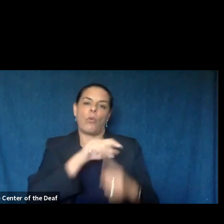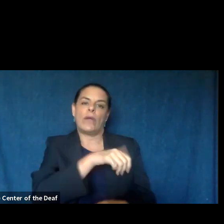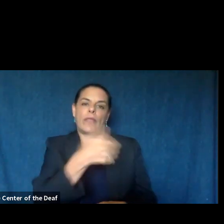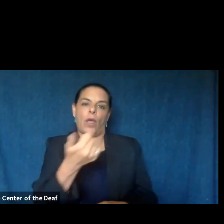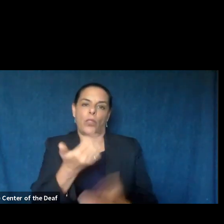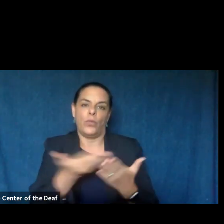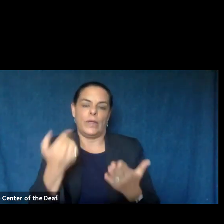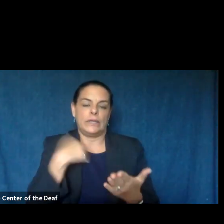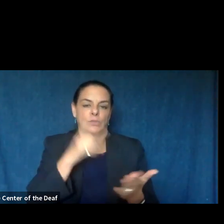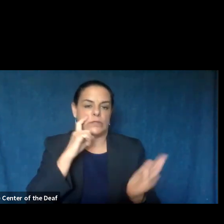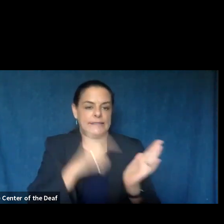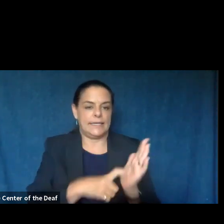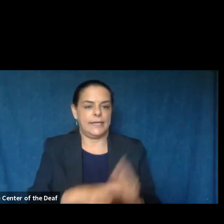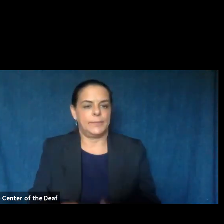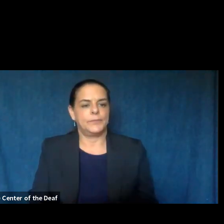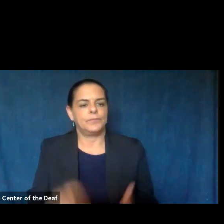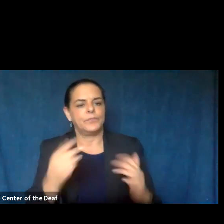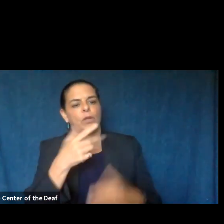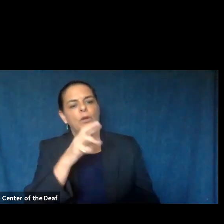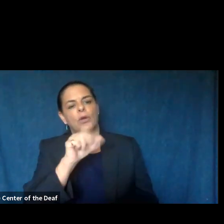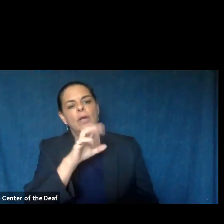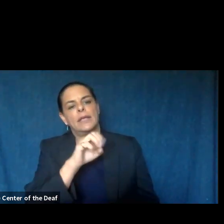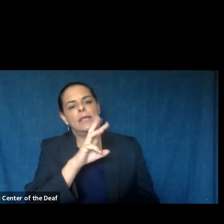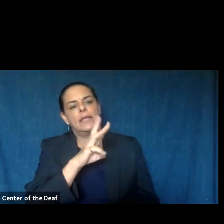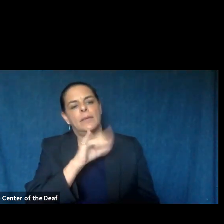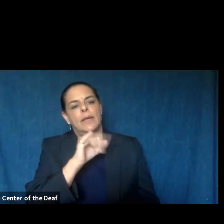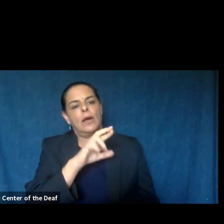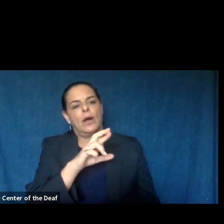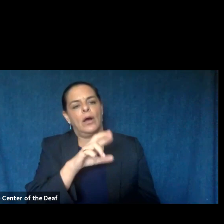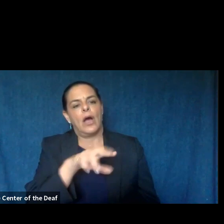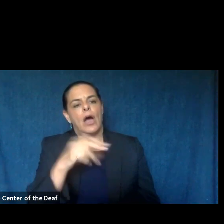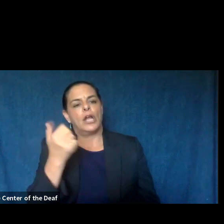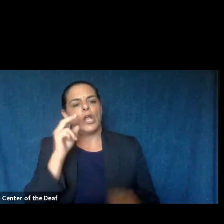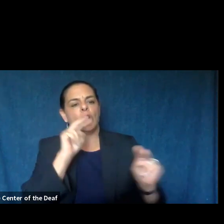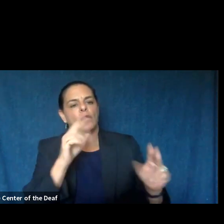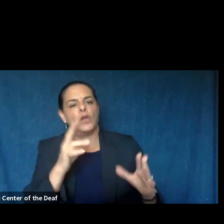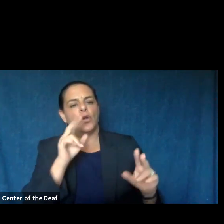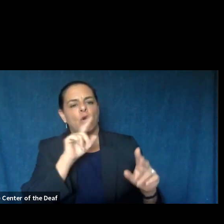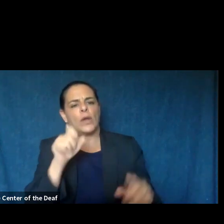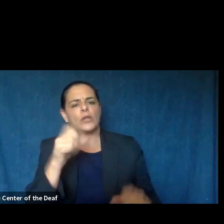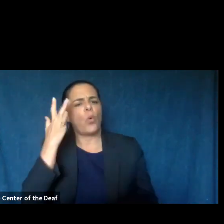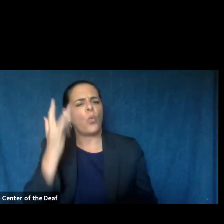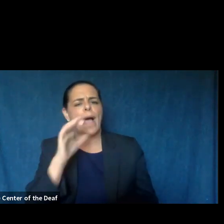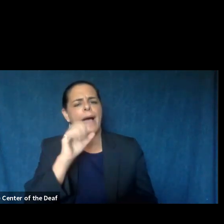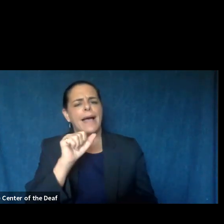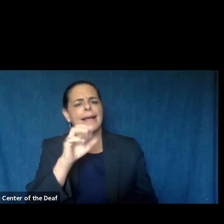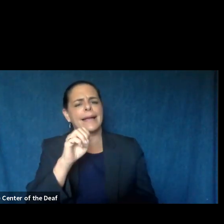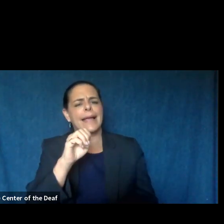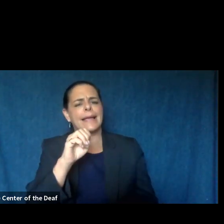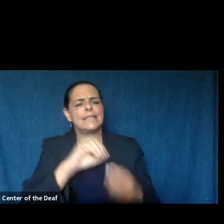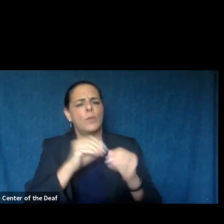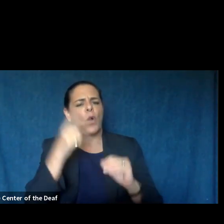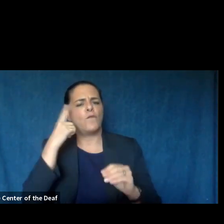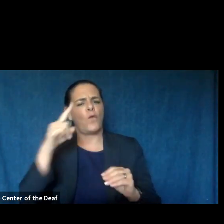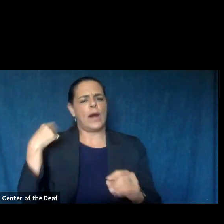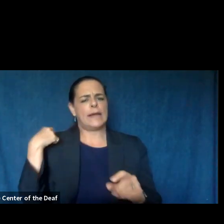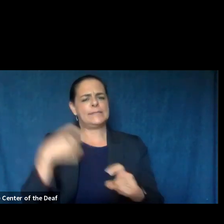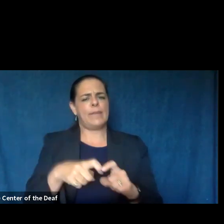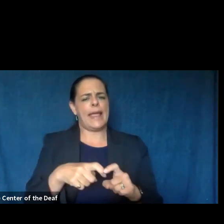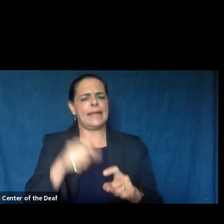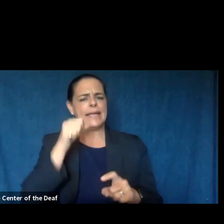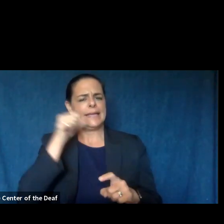seeing. From Grace with WBIR, another viewer question, asking why the case numbers for Hispanics